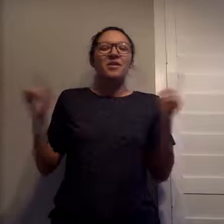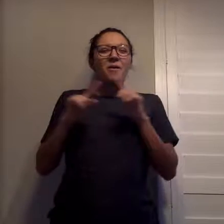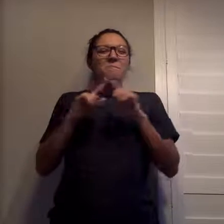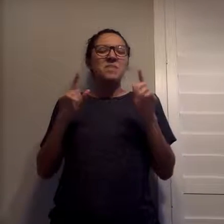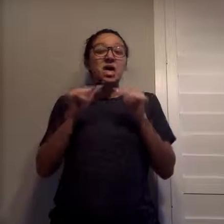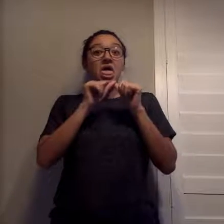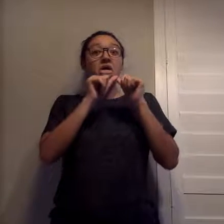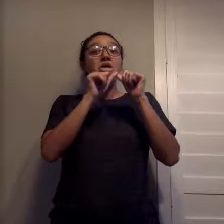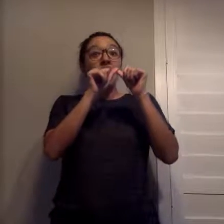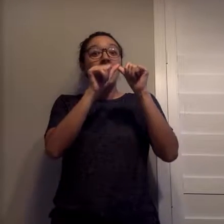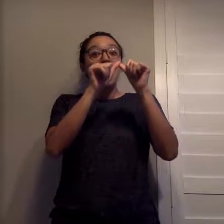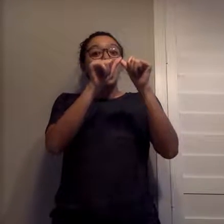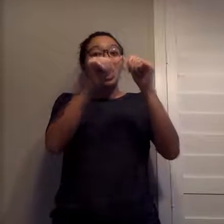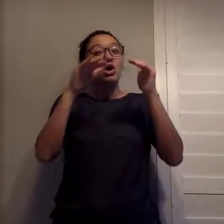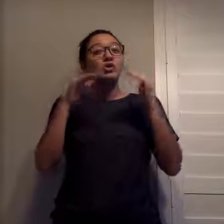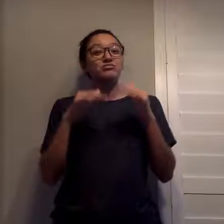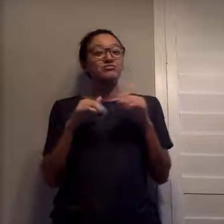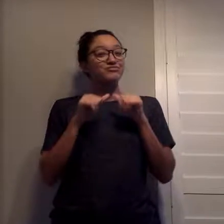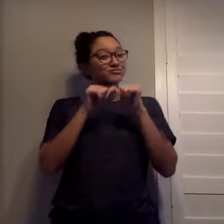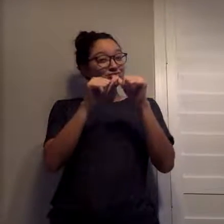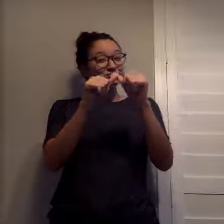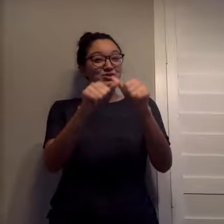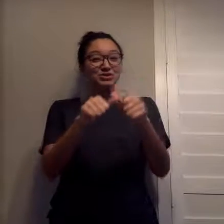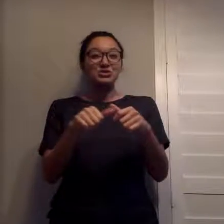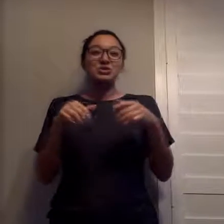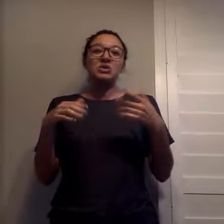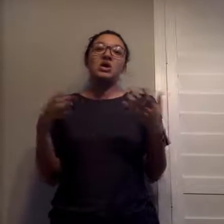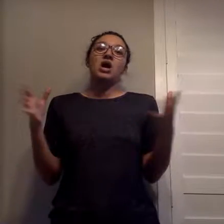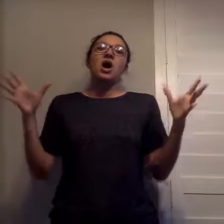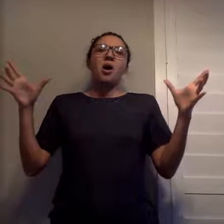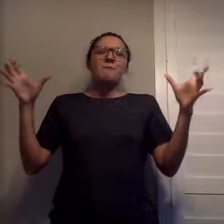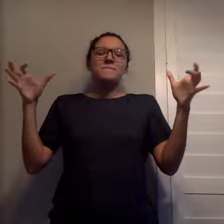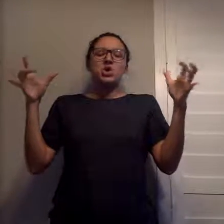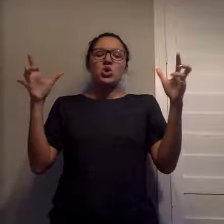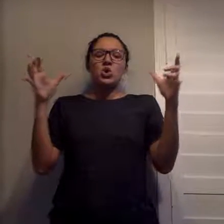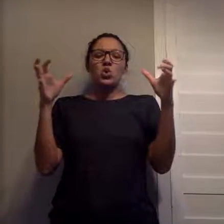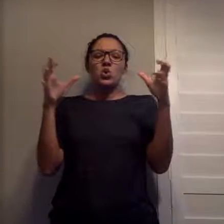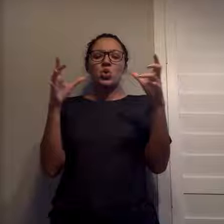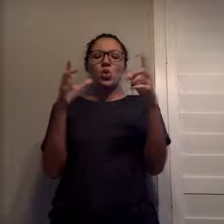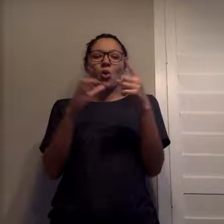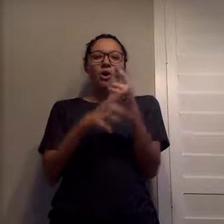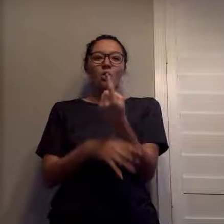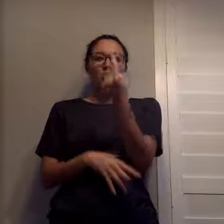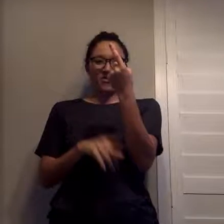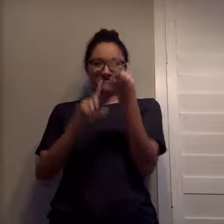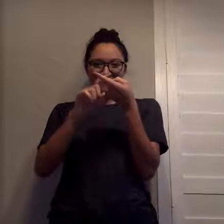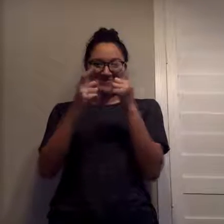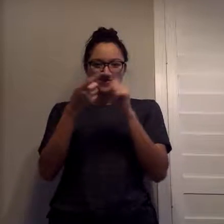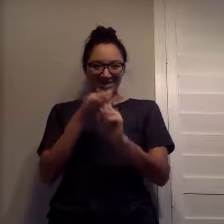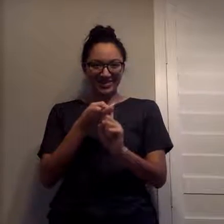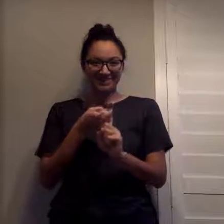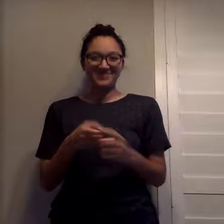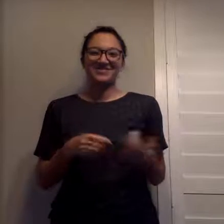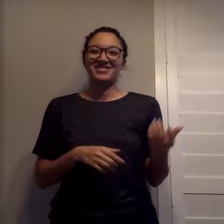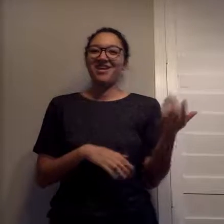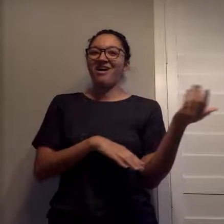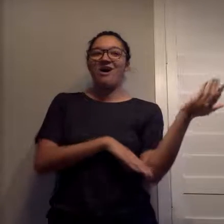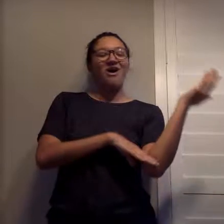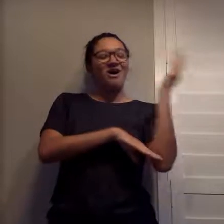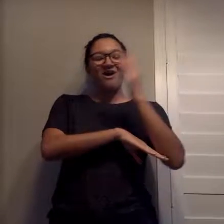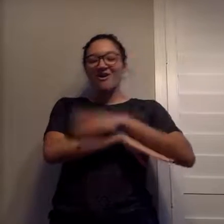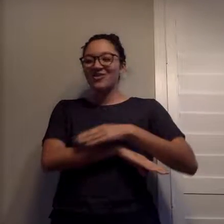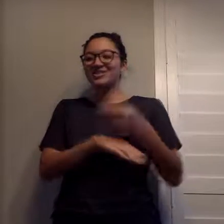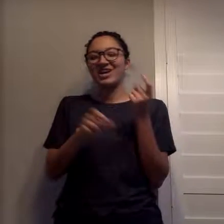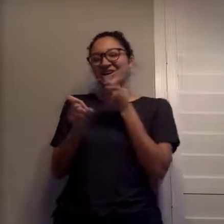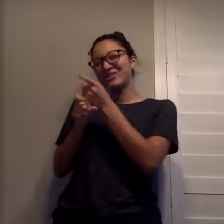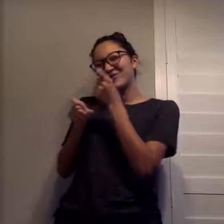hard to sustain over the long term. And eventually it petered down to just one friend who would send me jokes during the day and come and